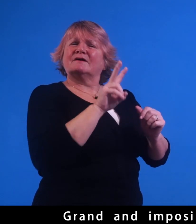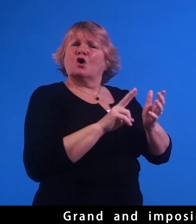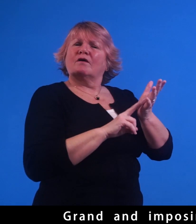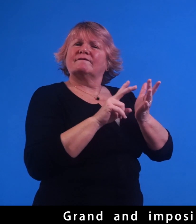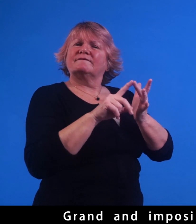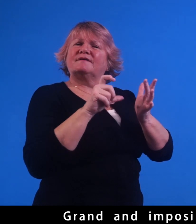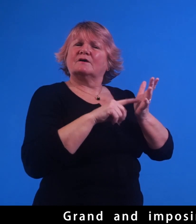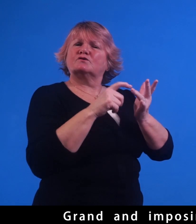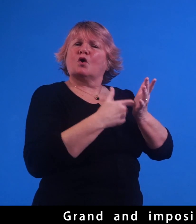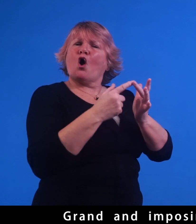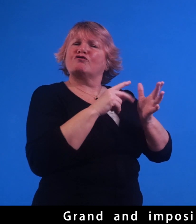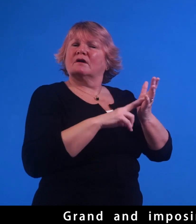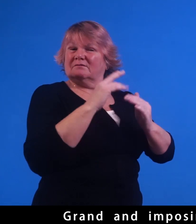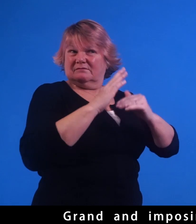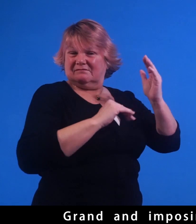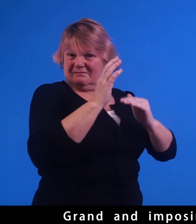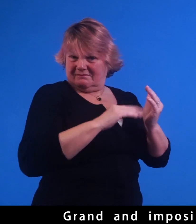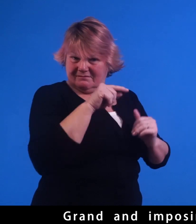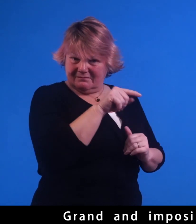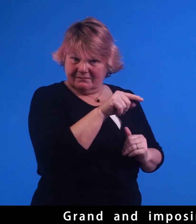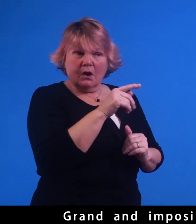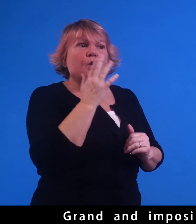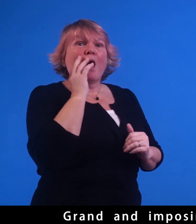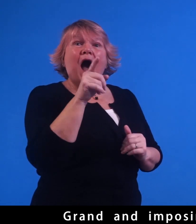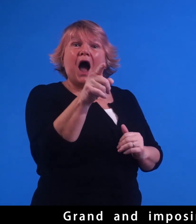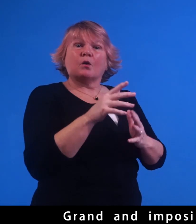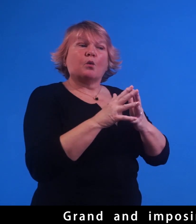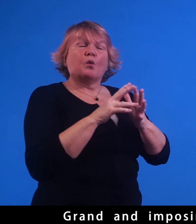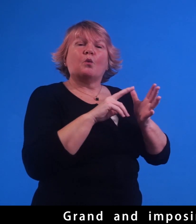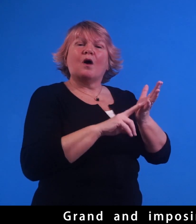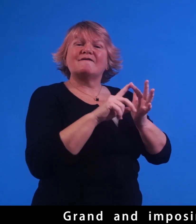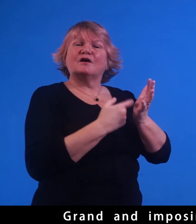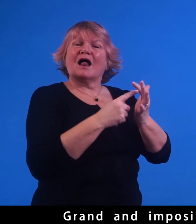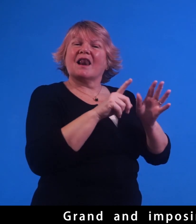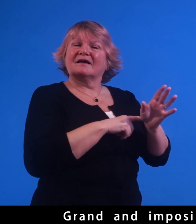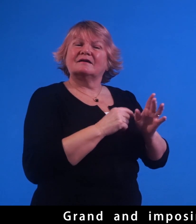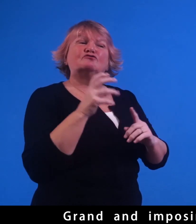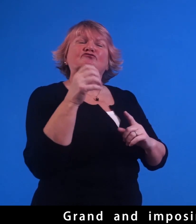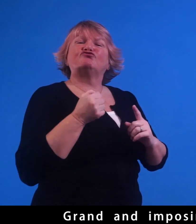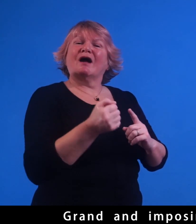Grand and imposing, this Victorian structure greets travellers from Waverley